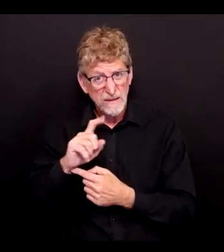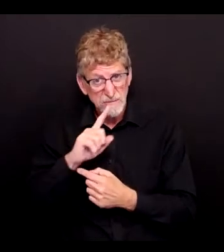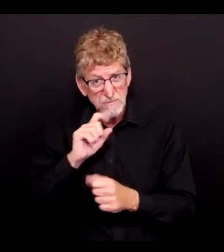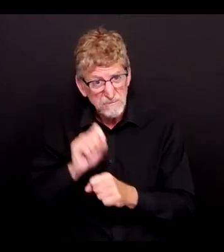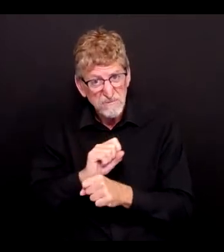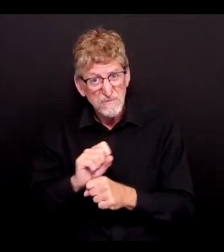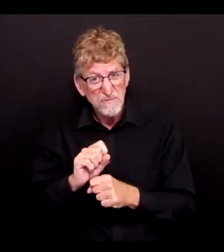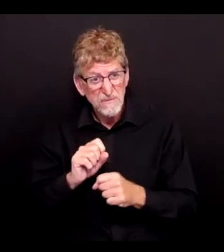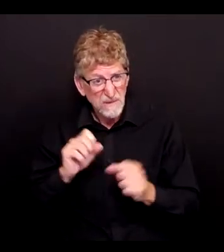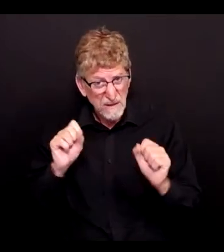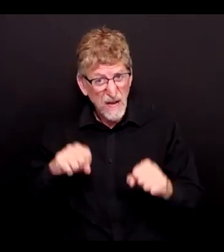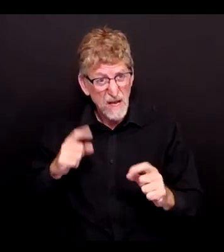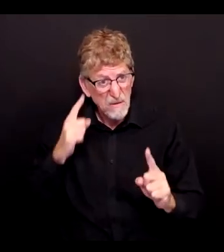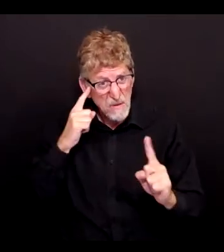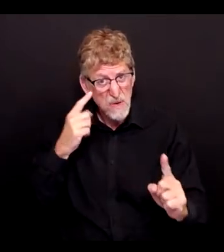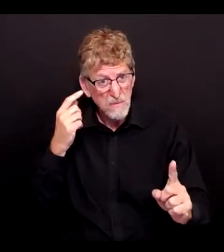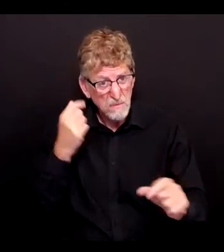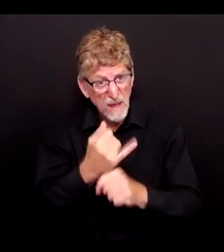what we can hope to achieve?